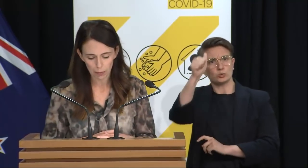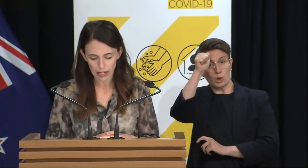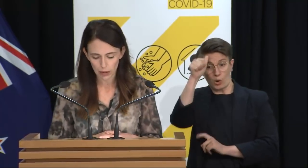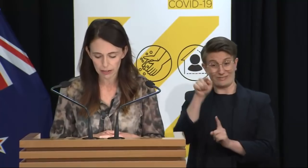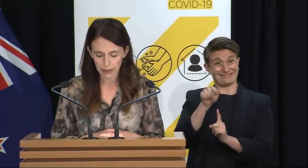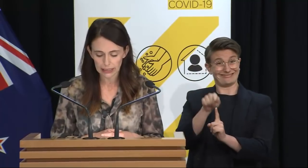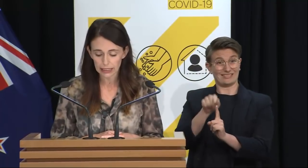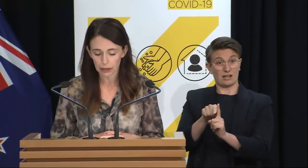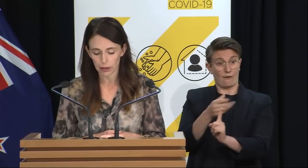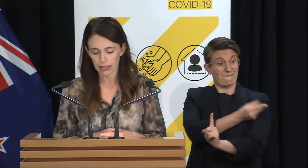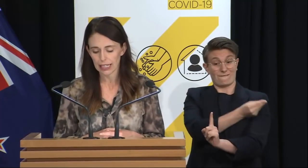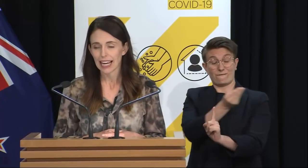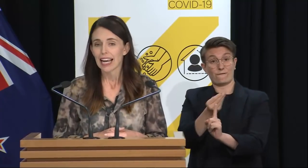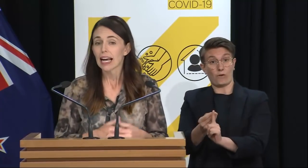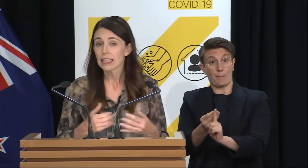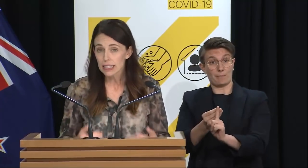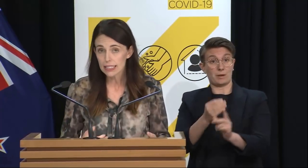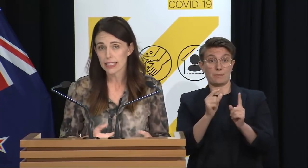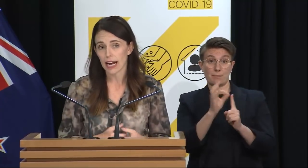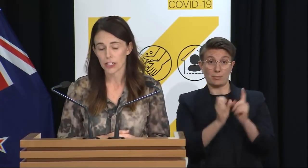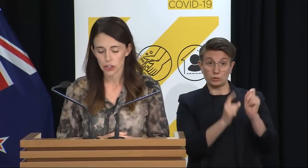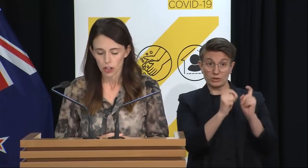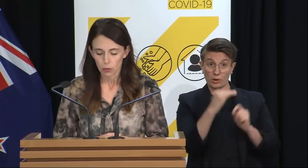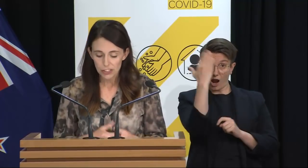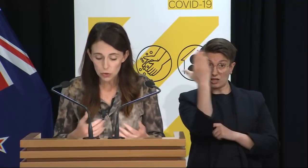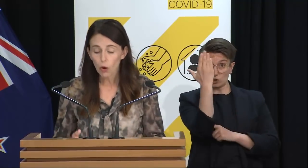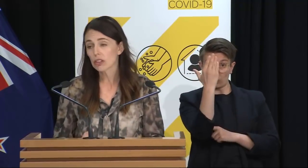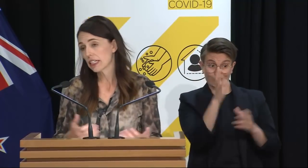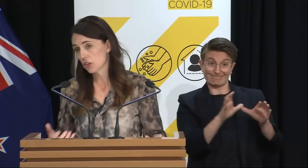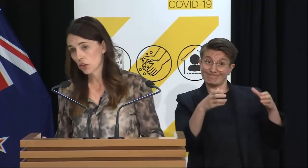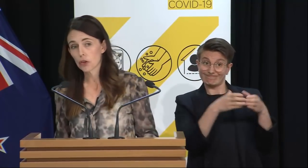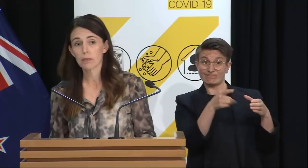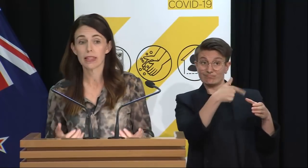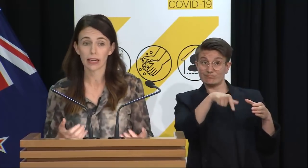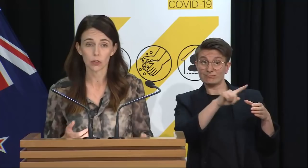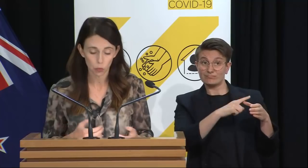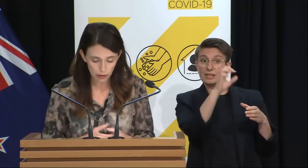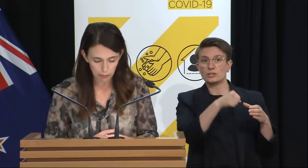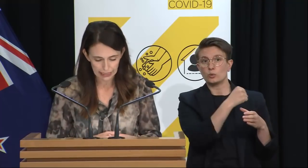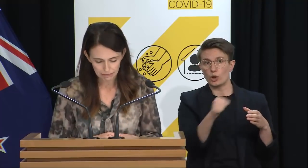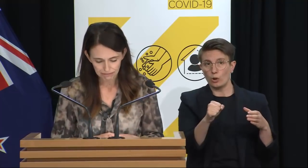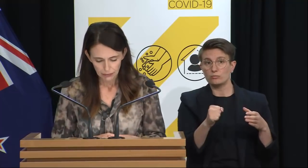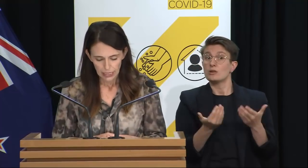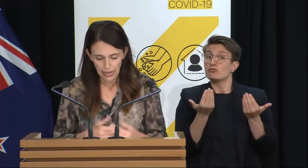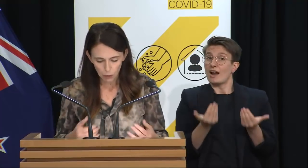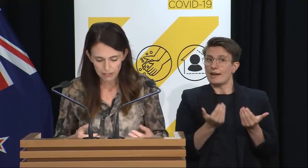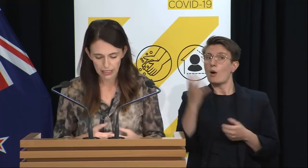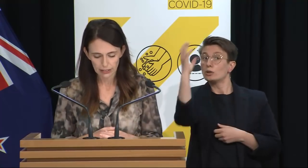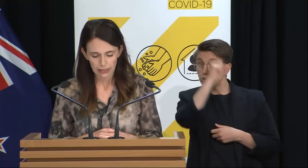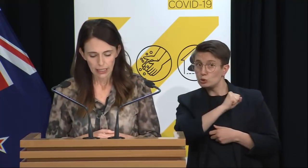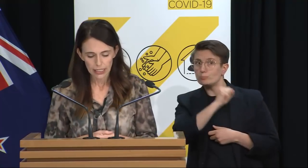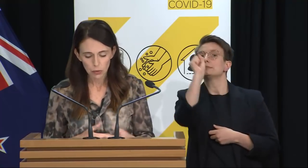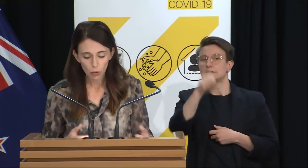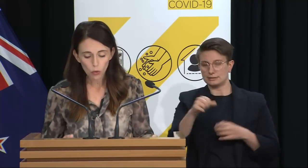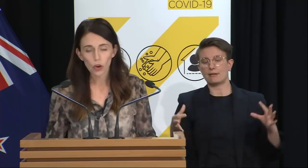small outbreak we have been dealing with. At this stage, we strongly assume that it will be.